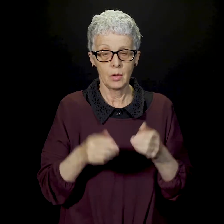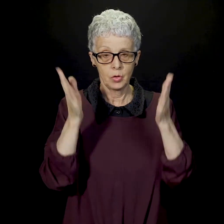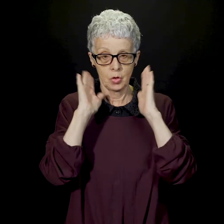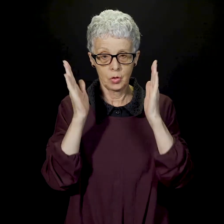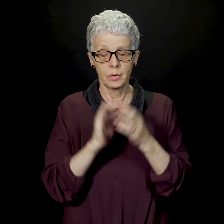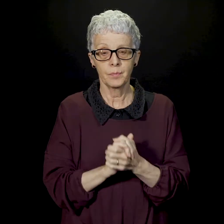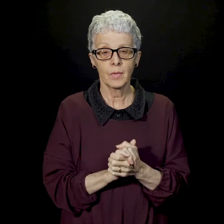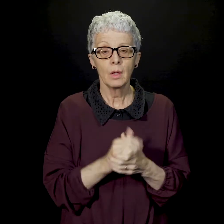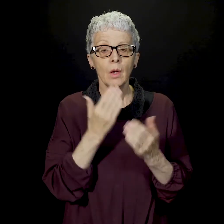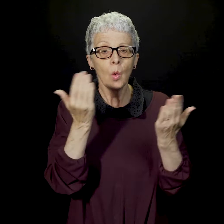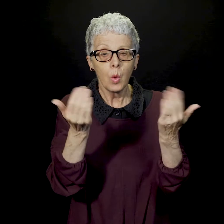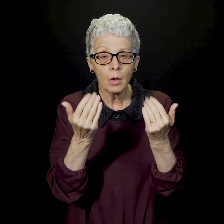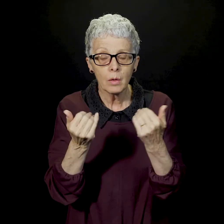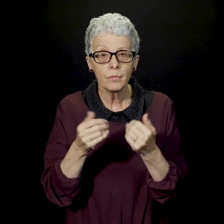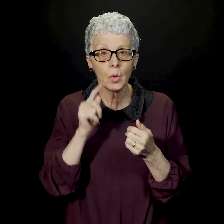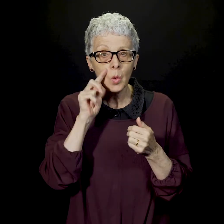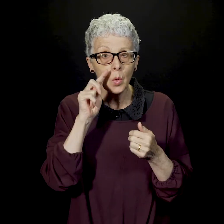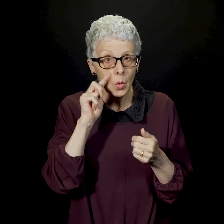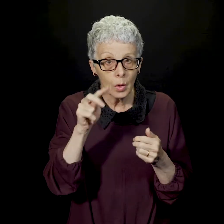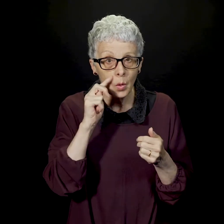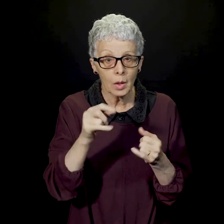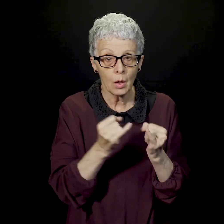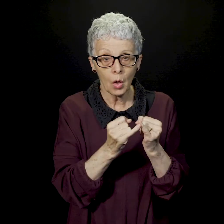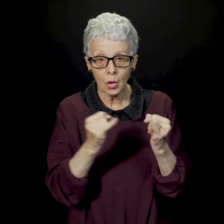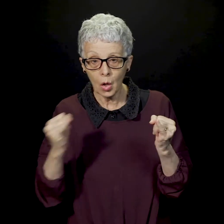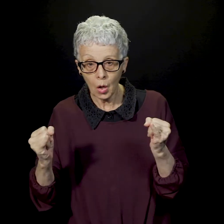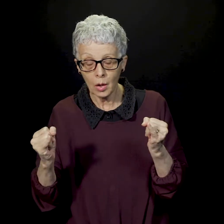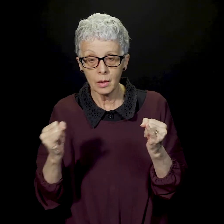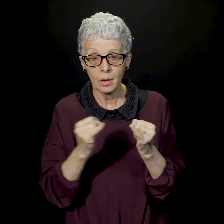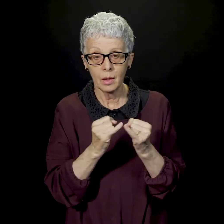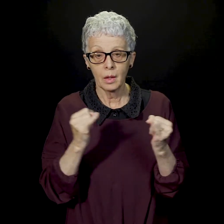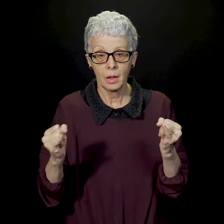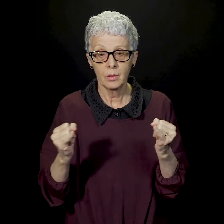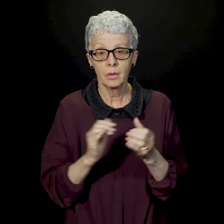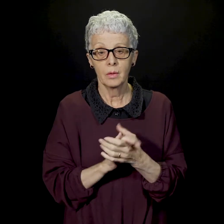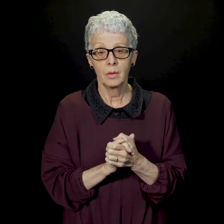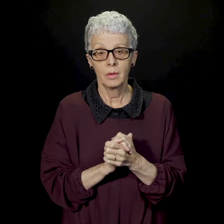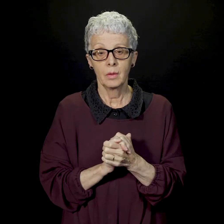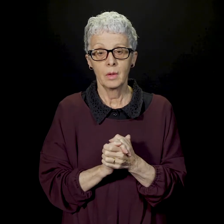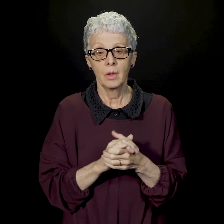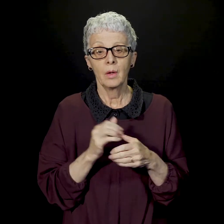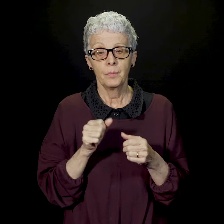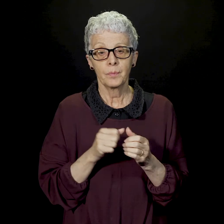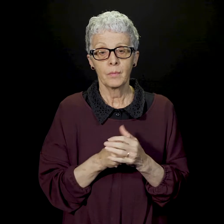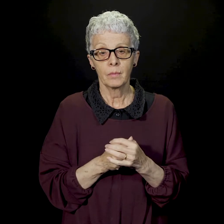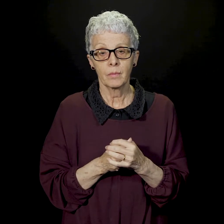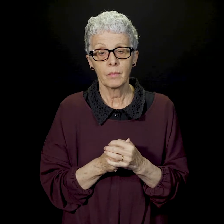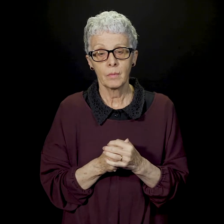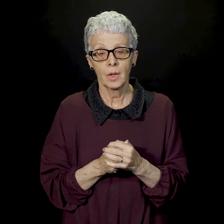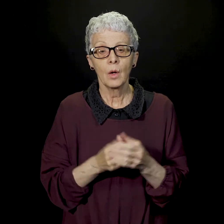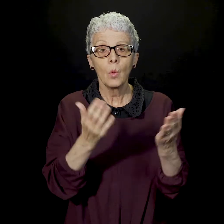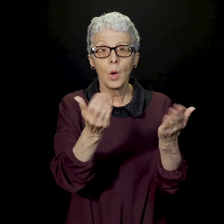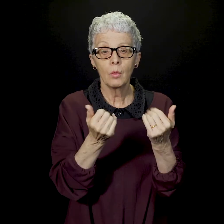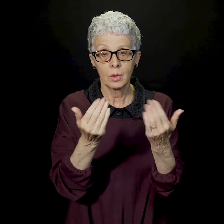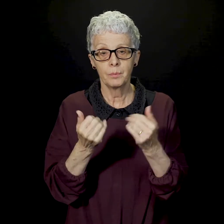Special welcome if you're checking out One Hope and you're new. Scorecards are just out in the foyer, so you can grab them there. And also too,